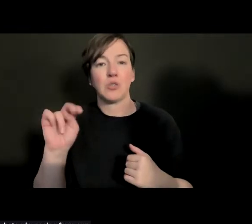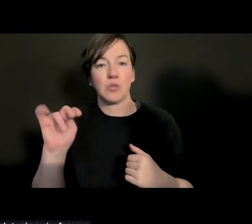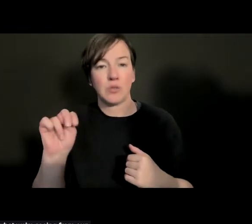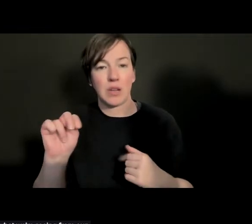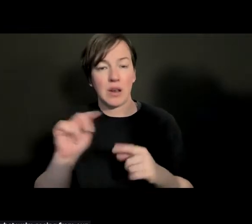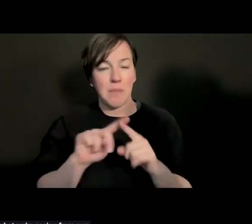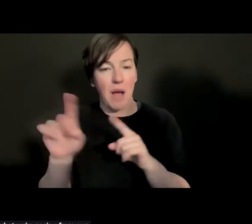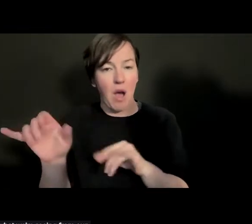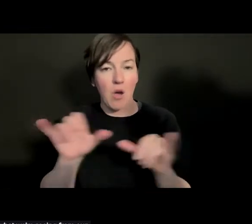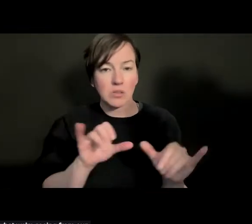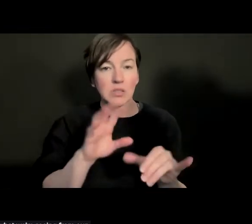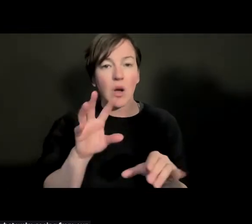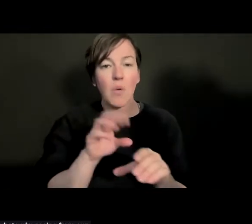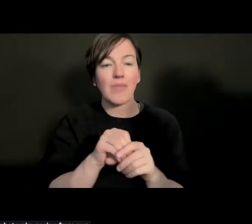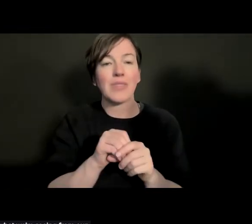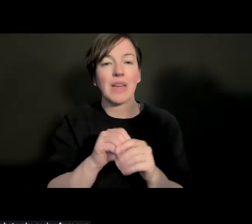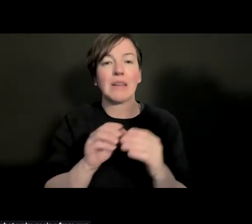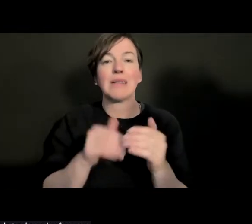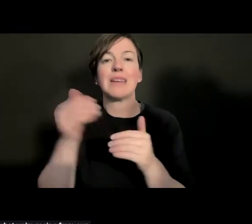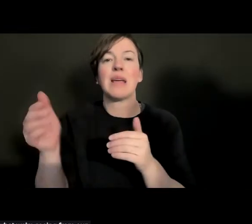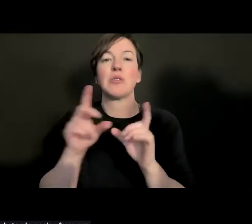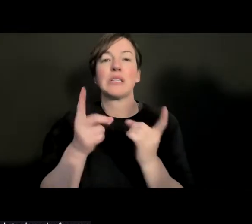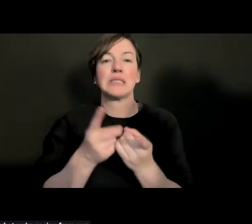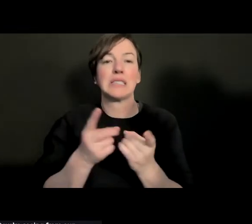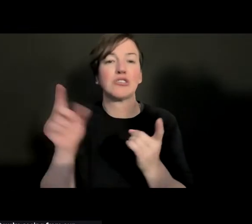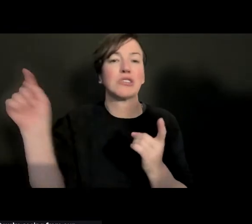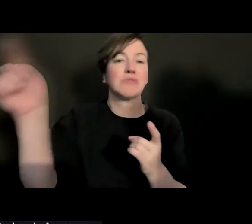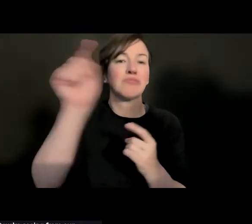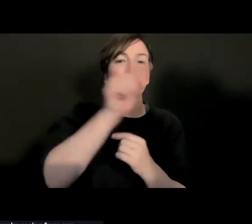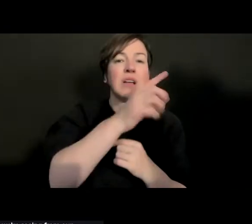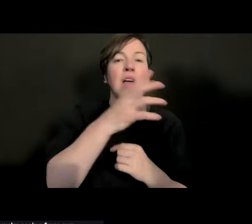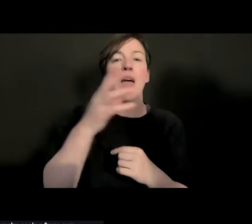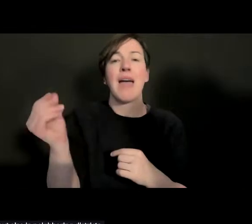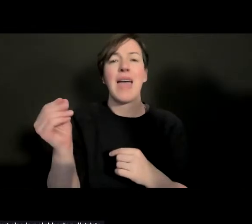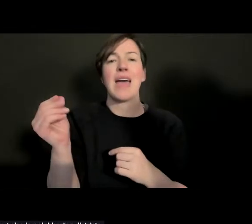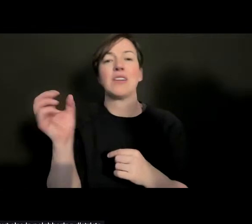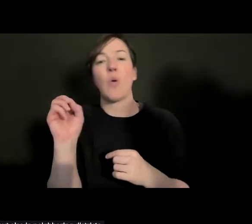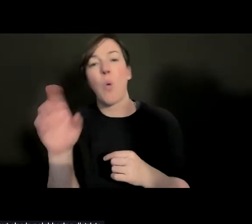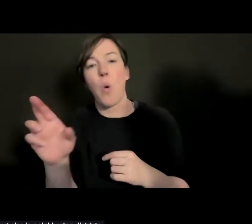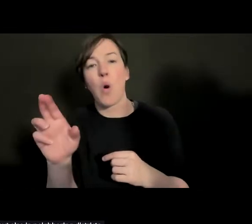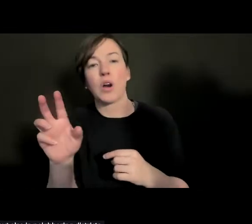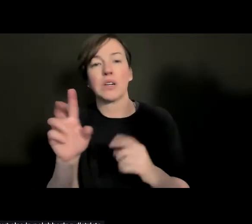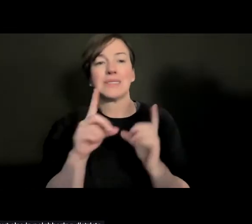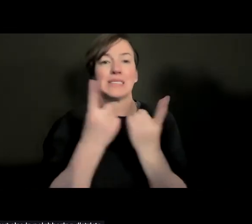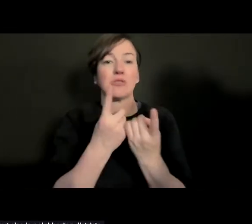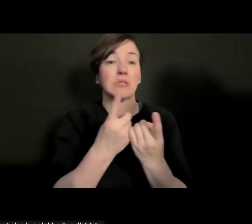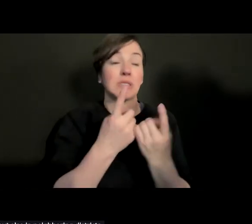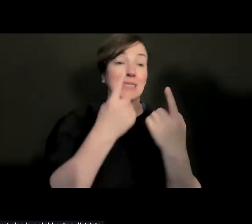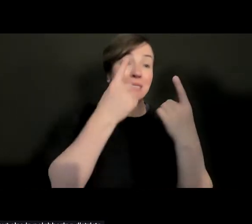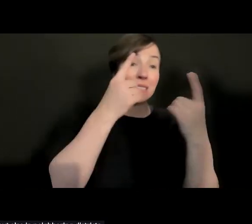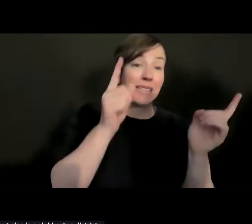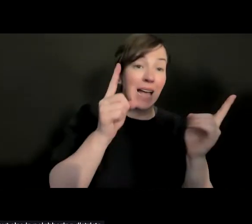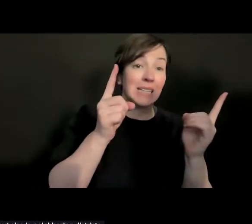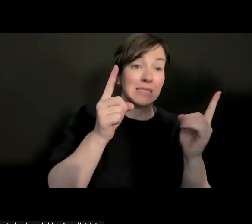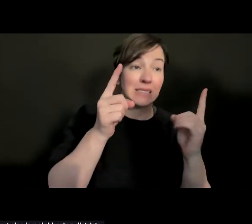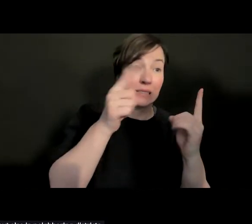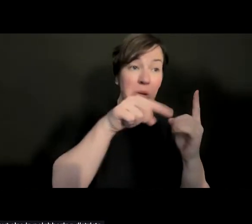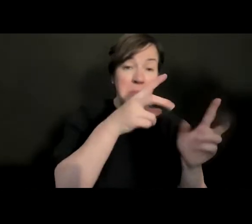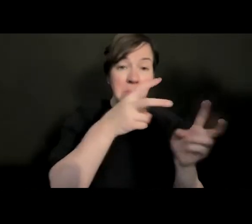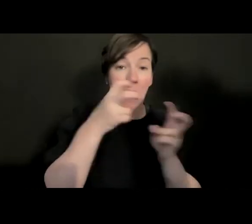also in neighboring districts or districts where they're seeing a lot of success. That's important